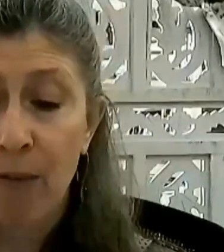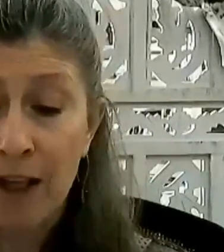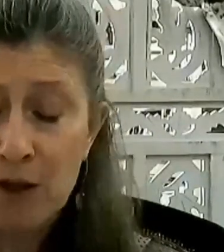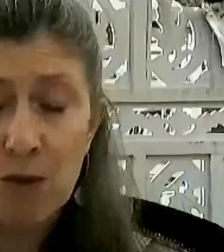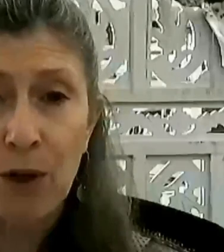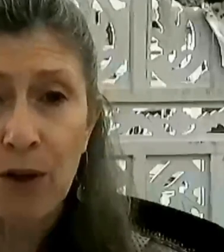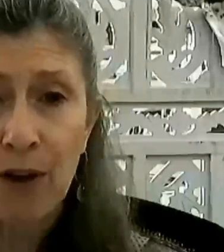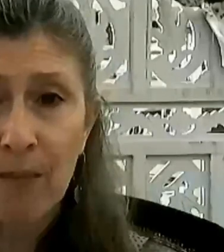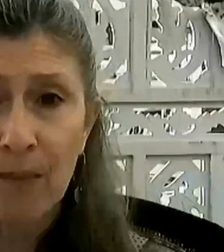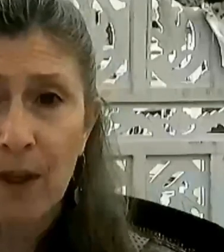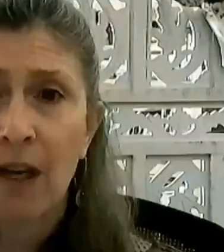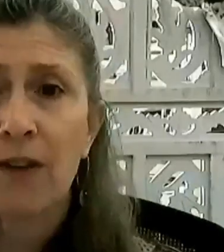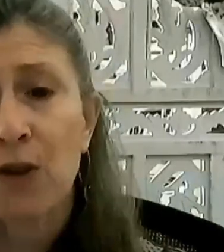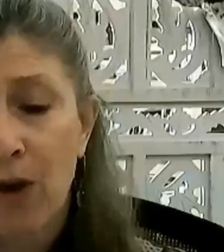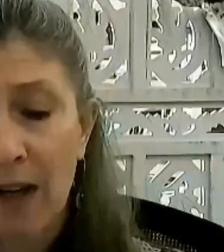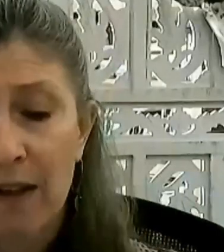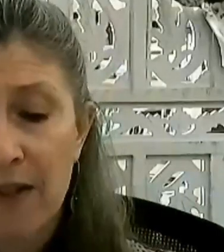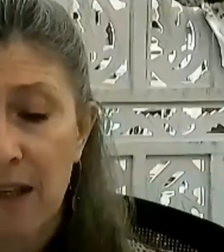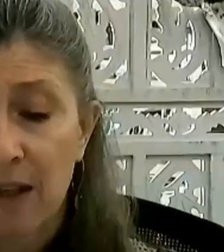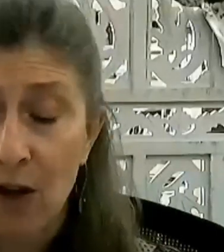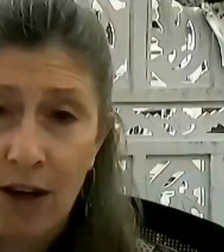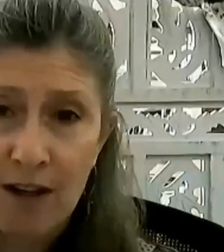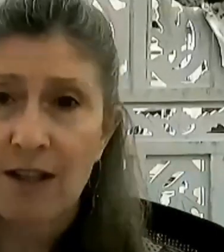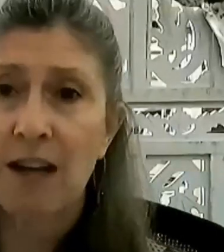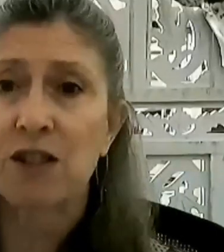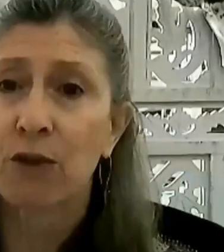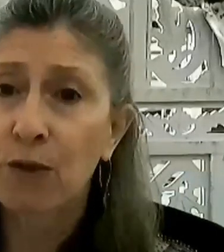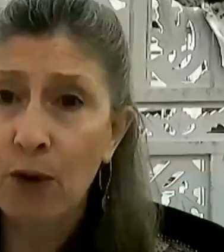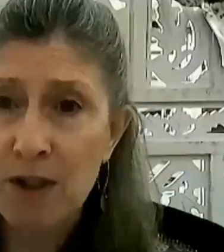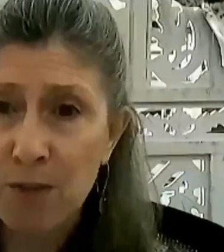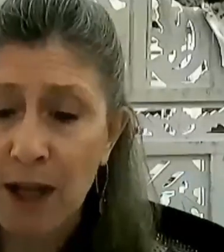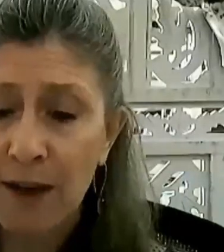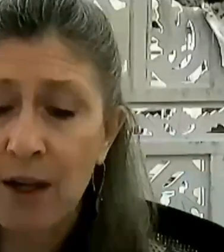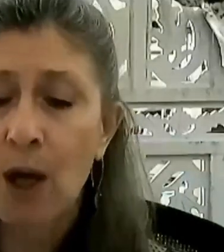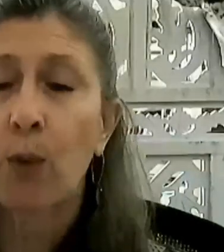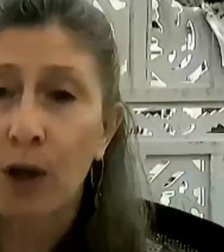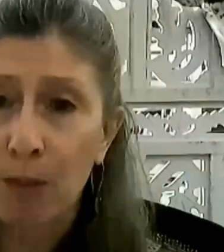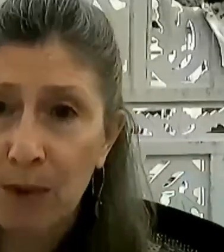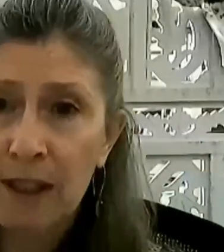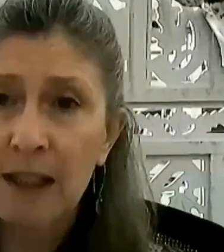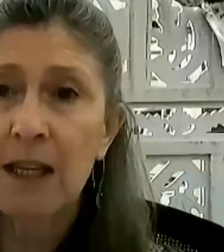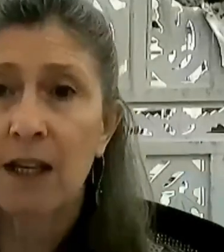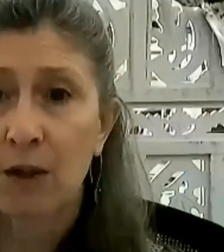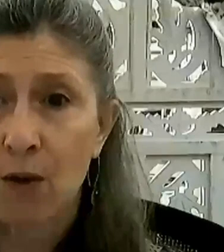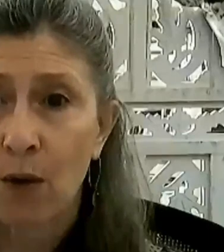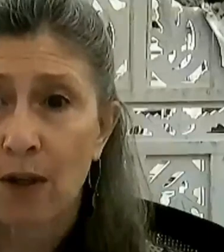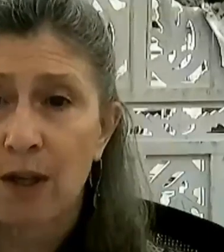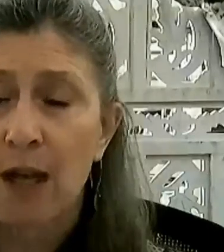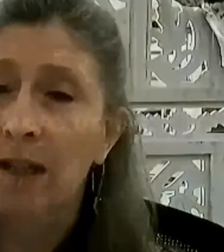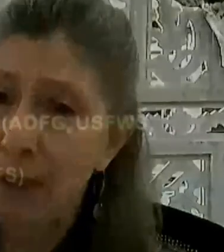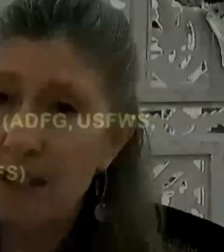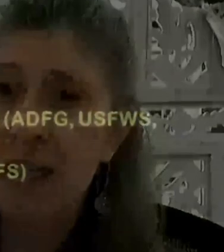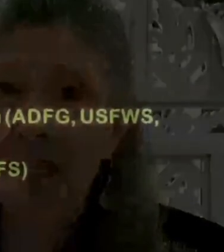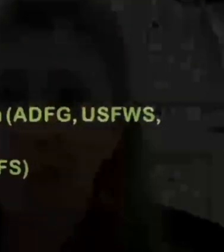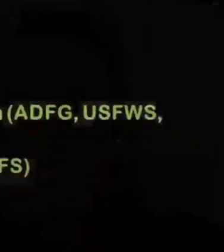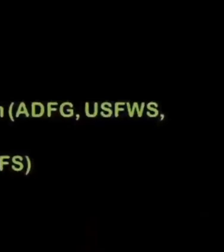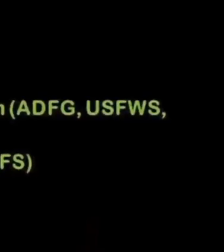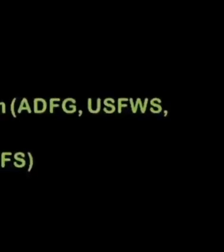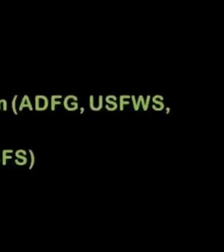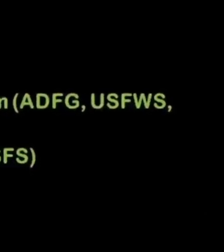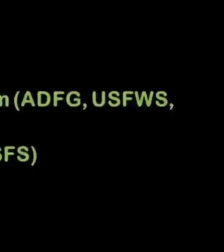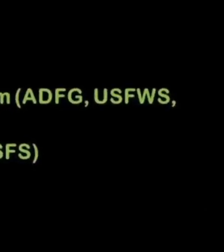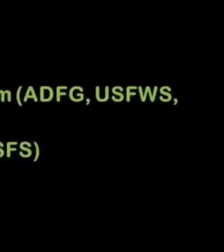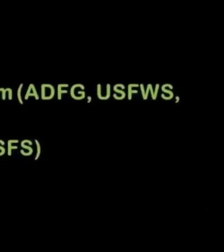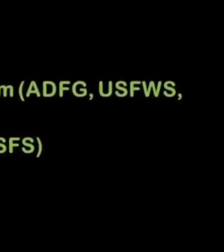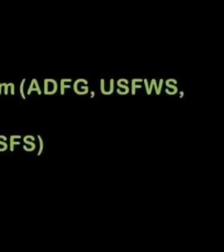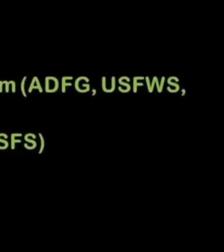and federal management program and the directives in the Tongass National Forest Plan were completely ignored. Let me say that